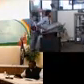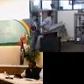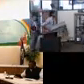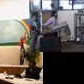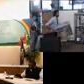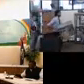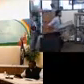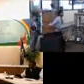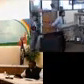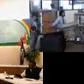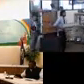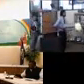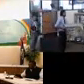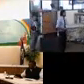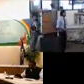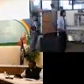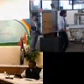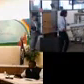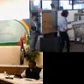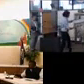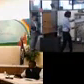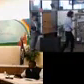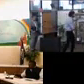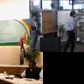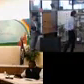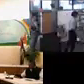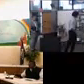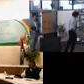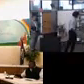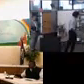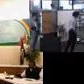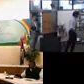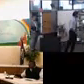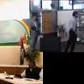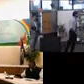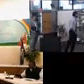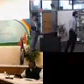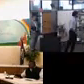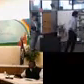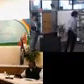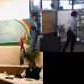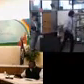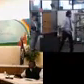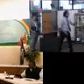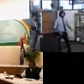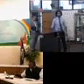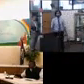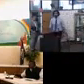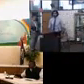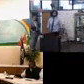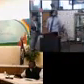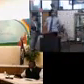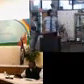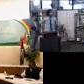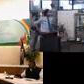Looks like a beautiful building from what I've got here. How big is the building itself? I know you want to go